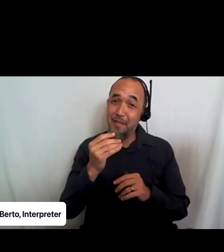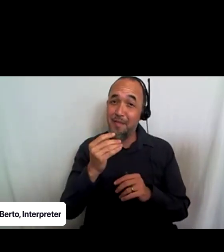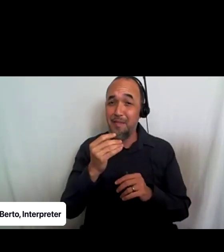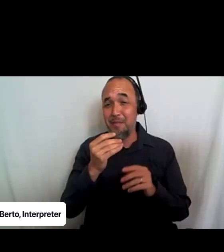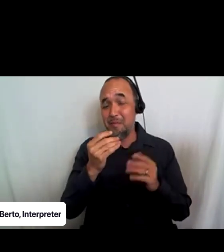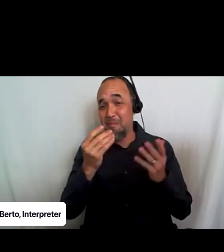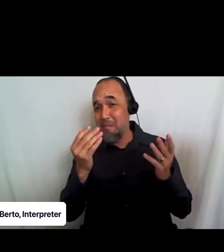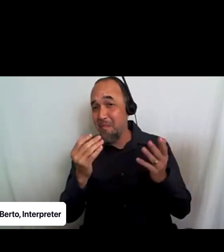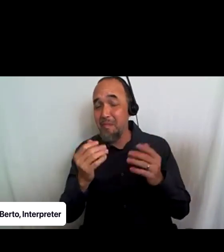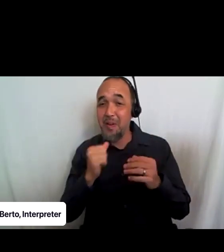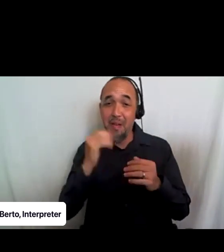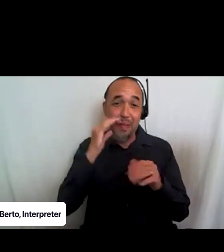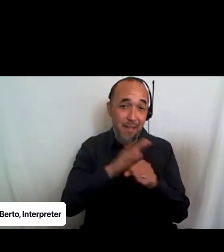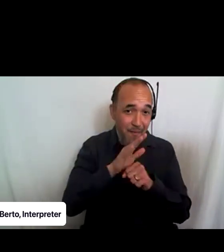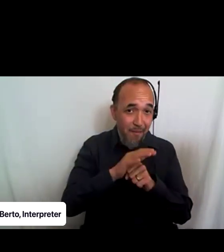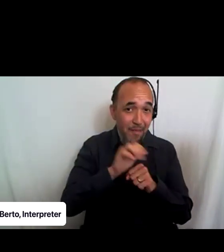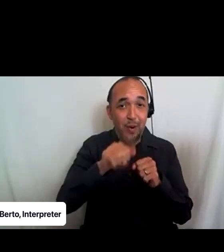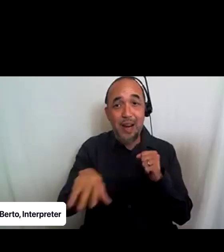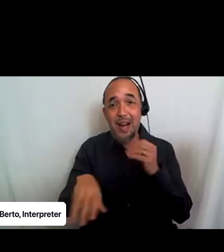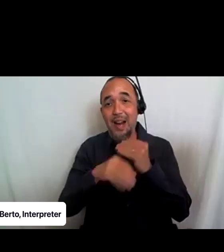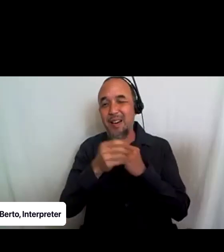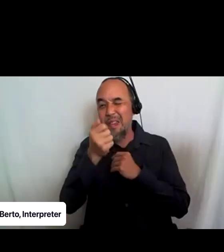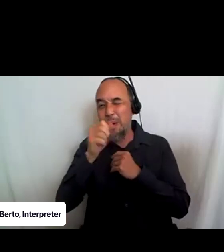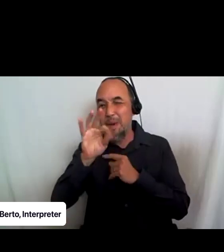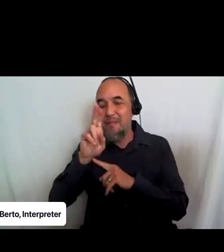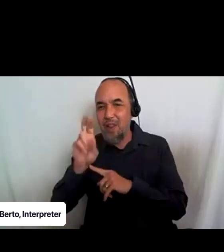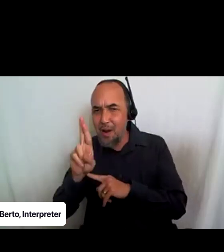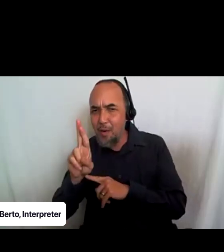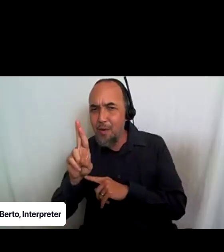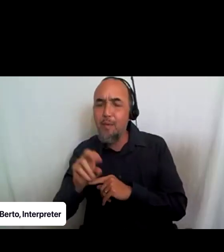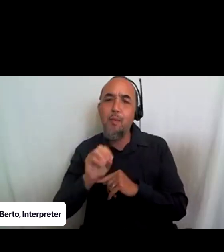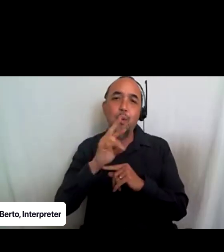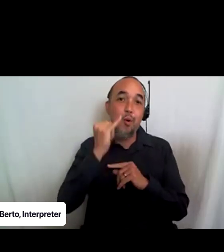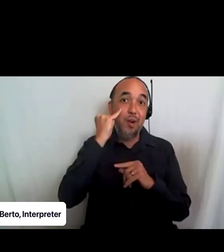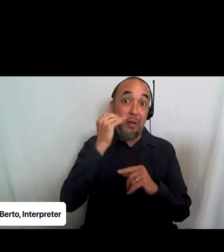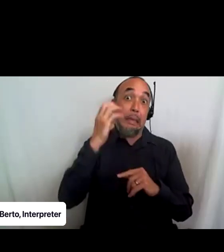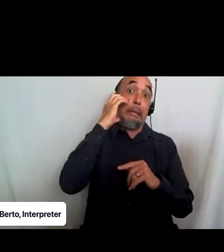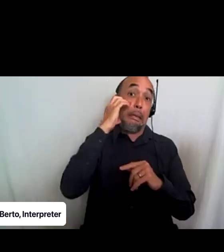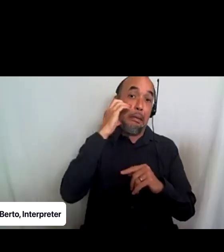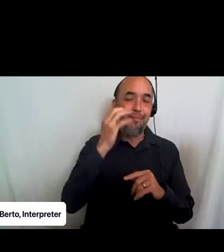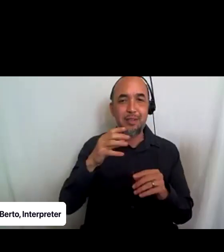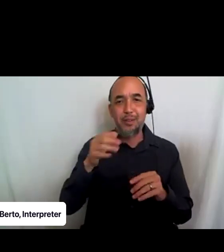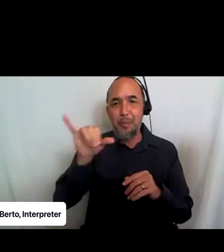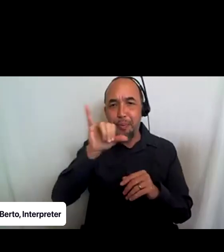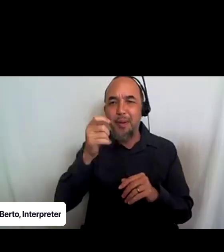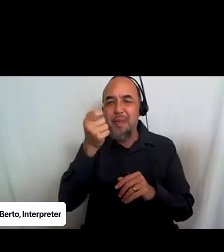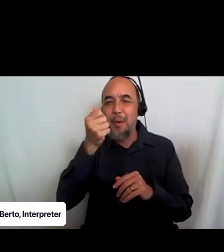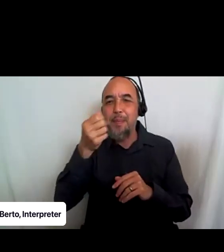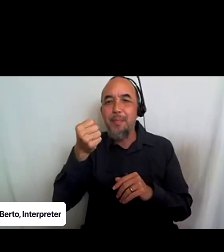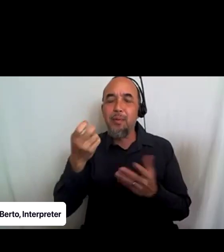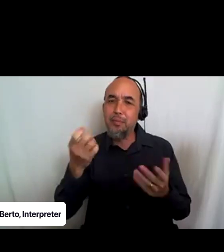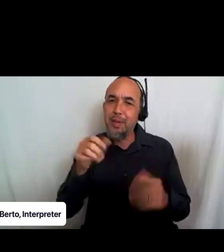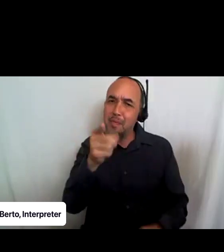flour. Or if it's too thick and it's like too clumpy, add a little bit of milk to lighten it up. But this is the texture you want. It's kind of